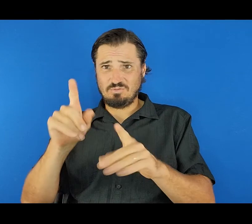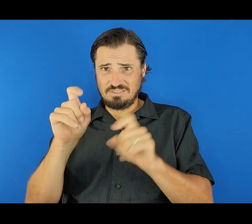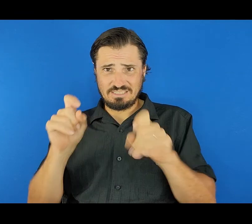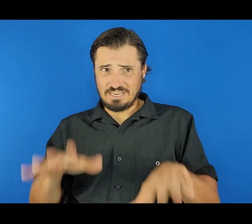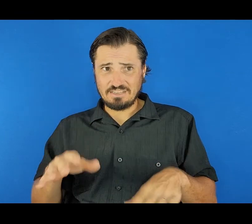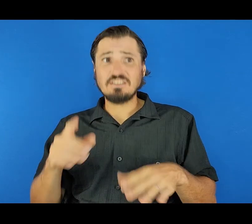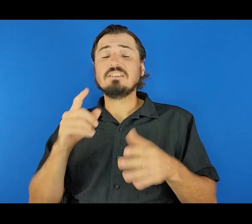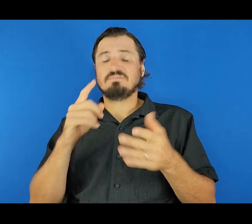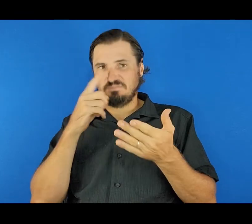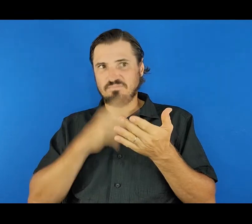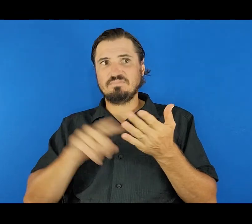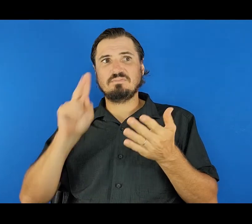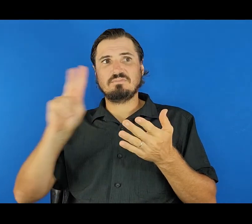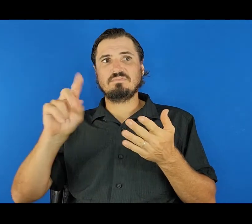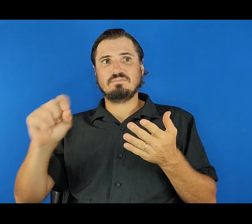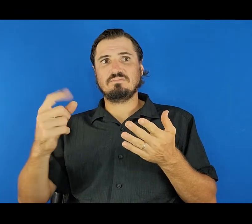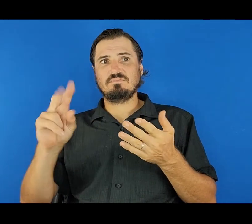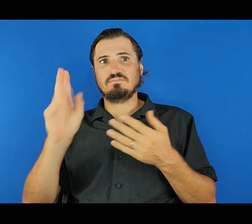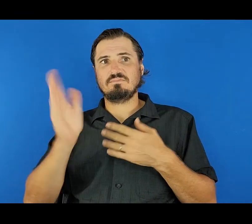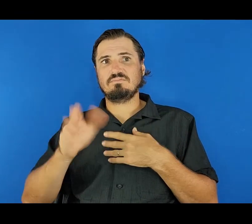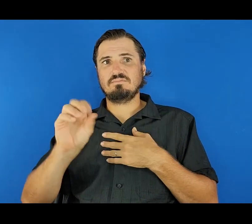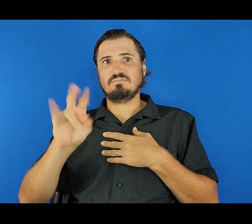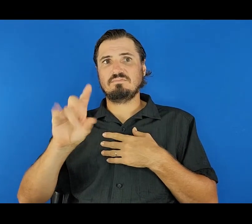testing options, please visit